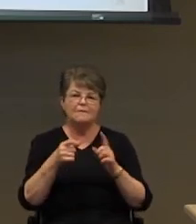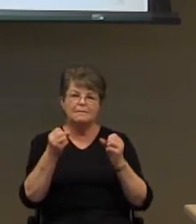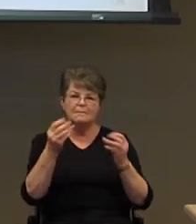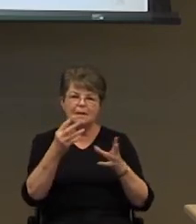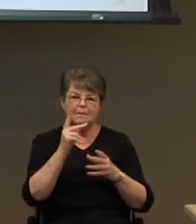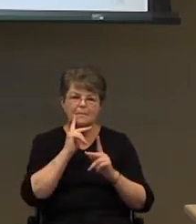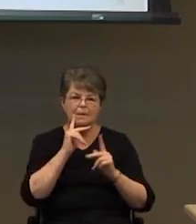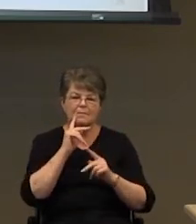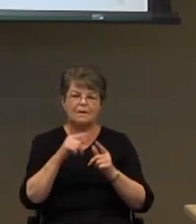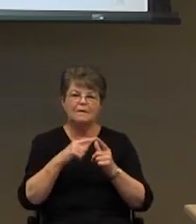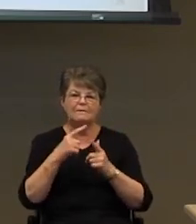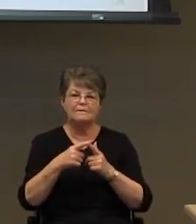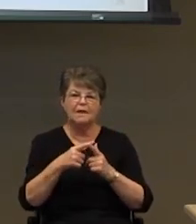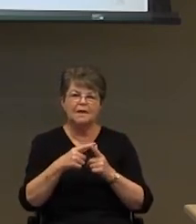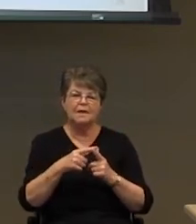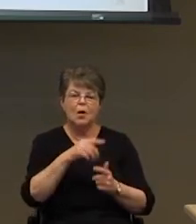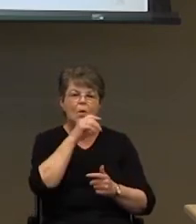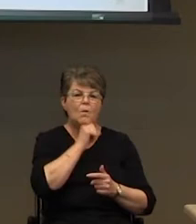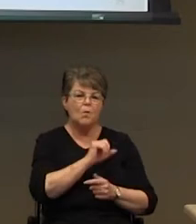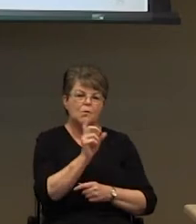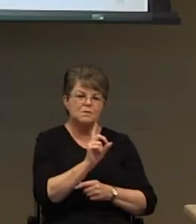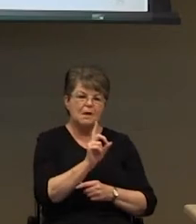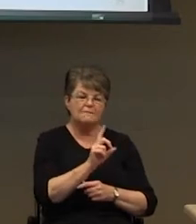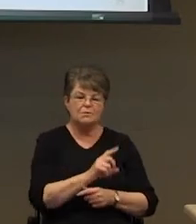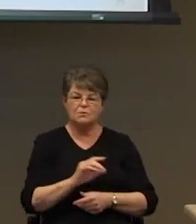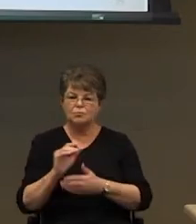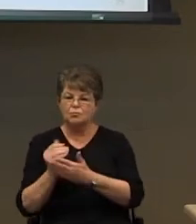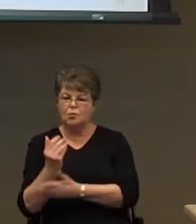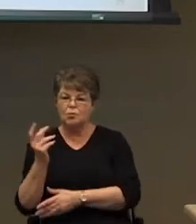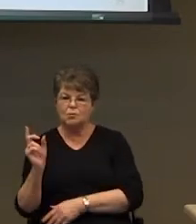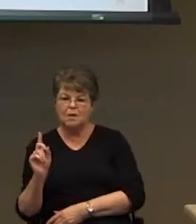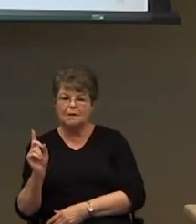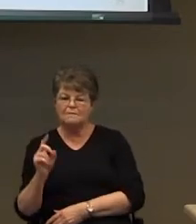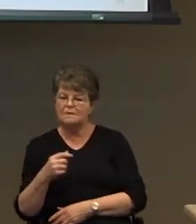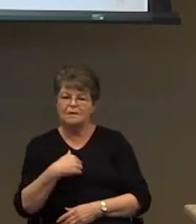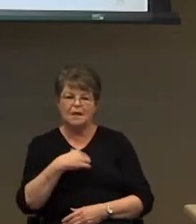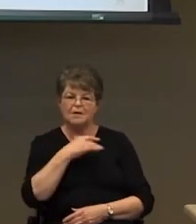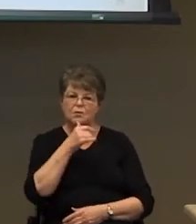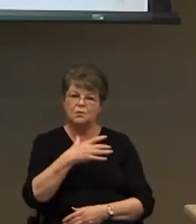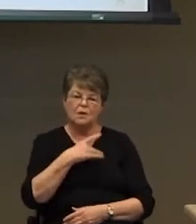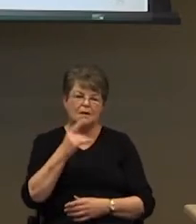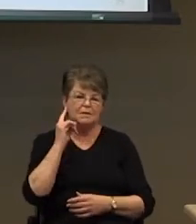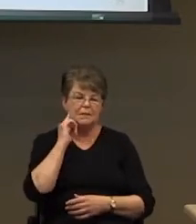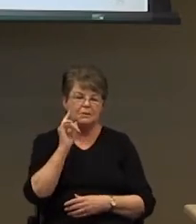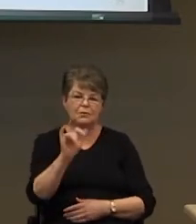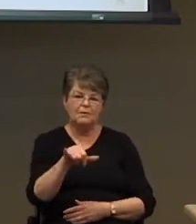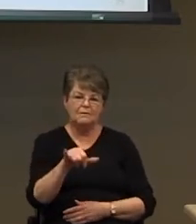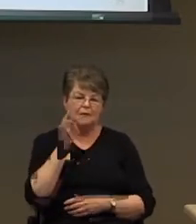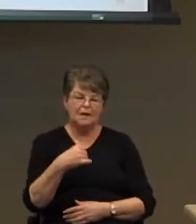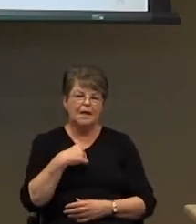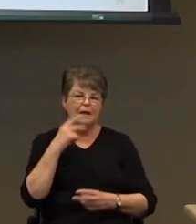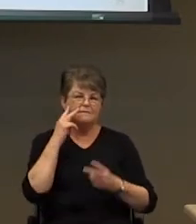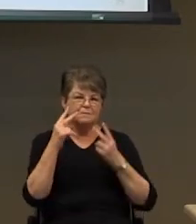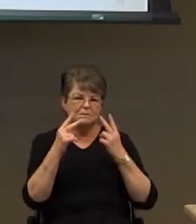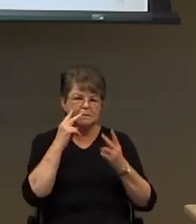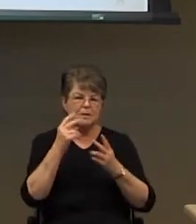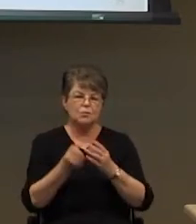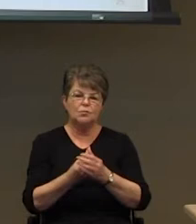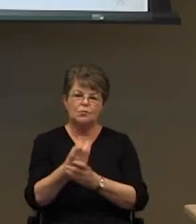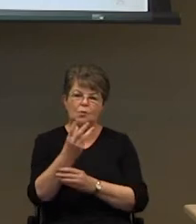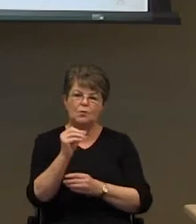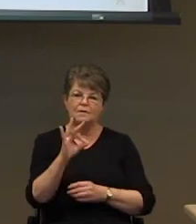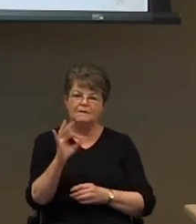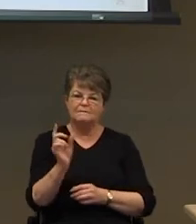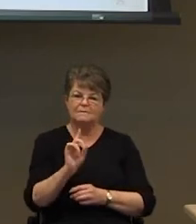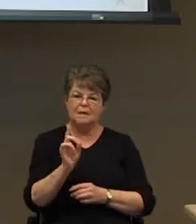we become old Danville and new Danville, and I don't like to hear that. I have seen the growth of